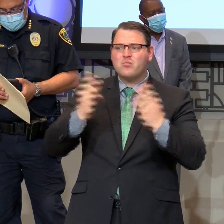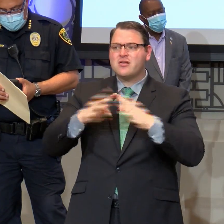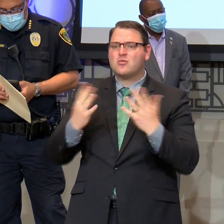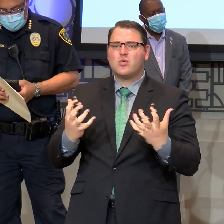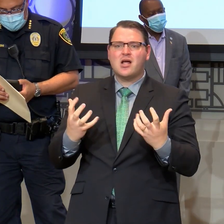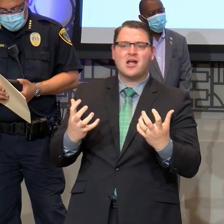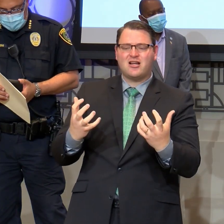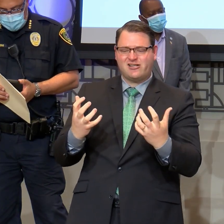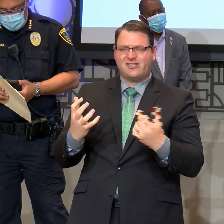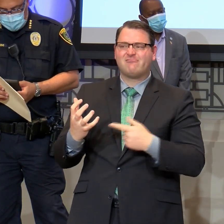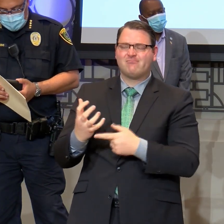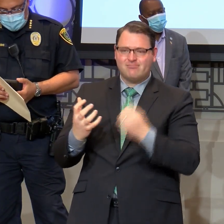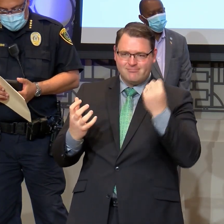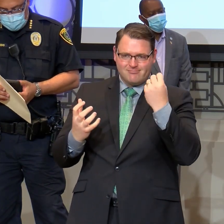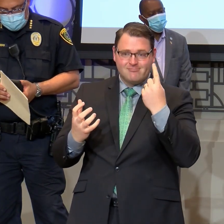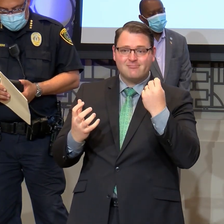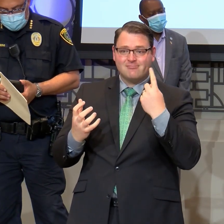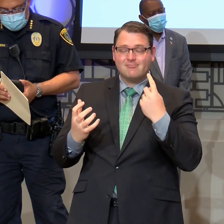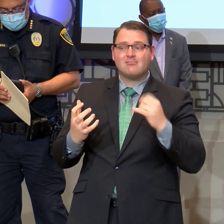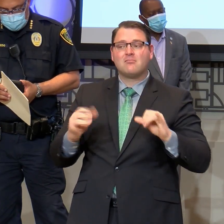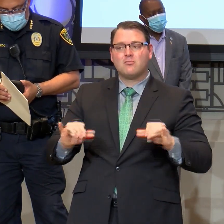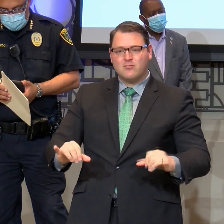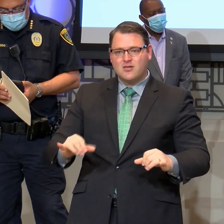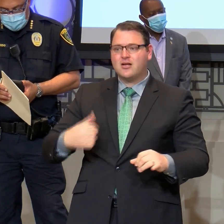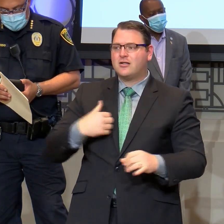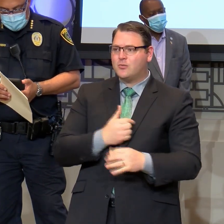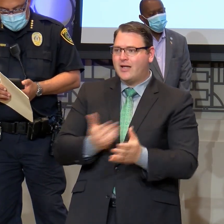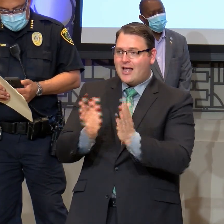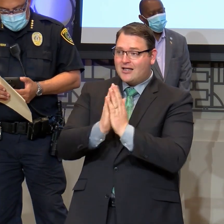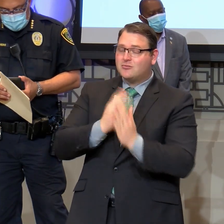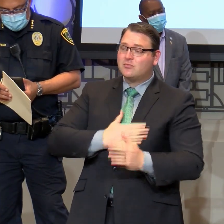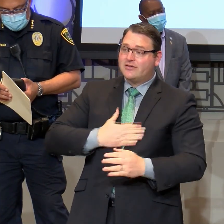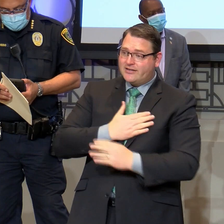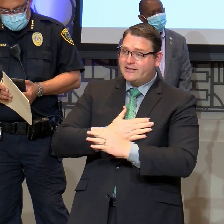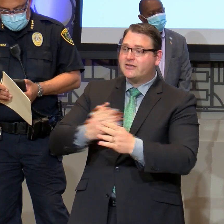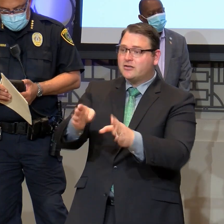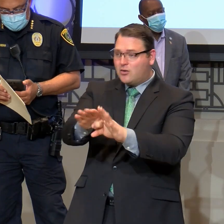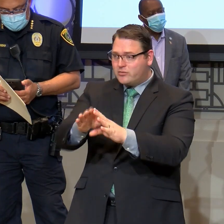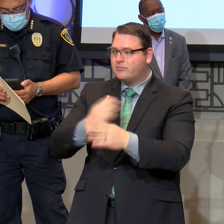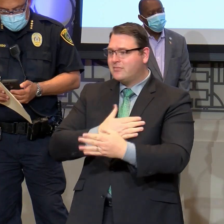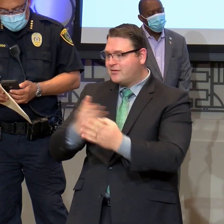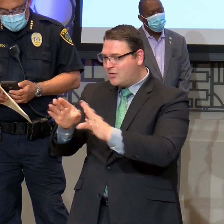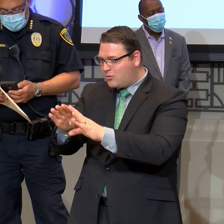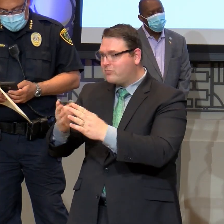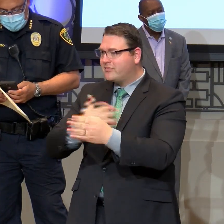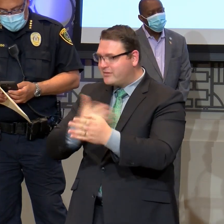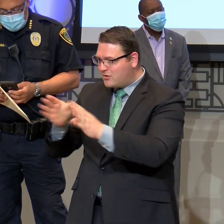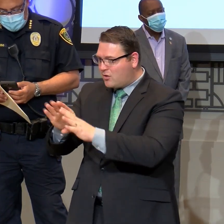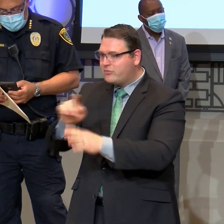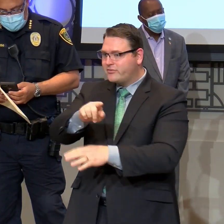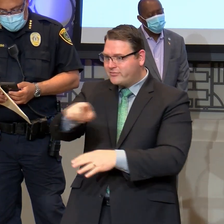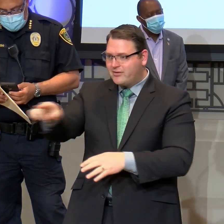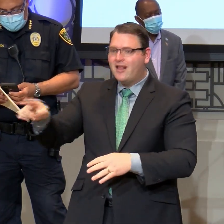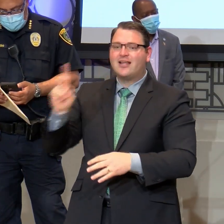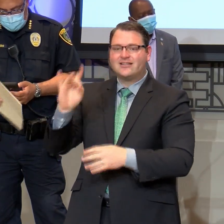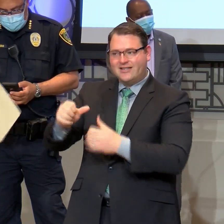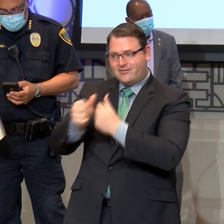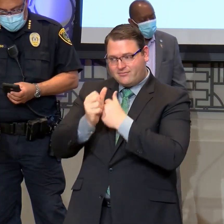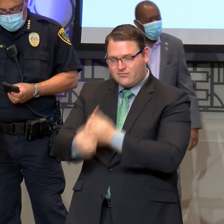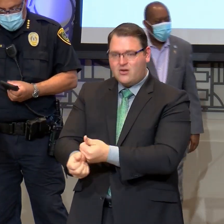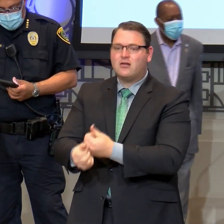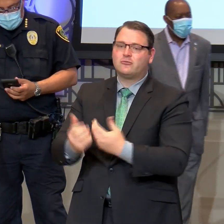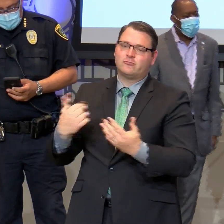good compliance, voluntary compliance by the business community, and for that, we appreciate that. So that's my report,